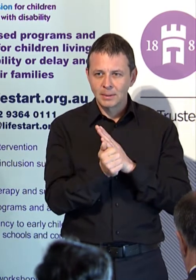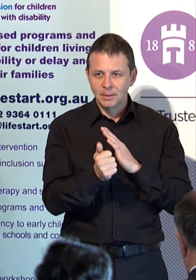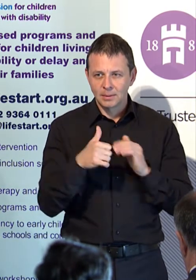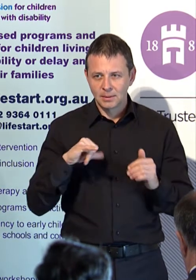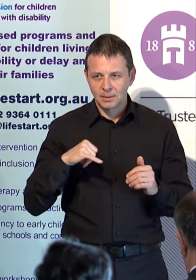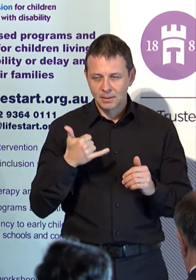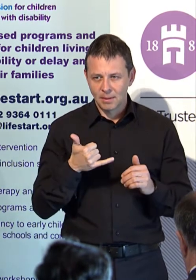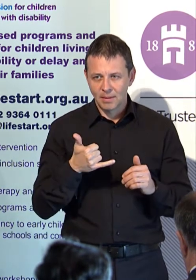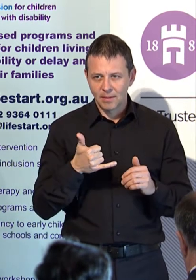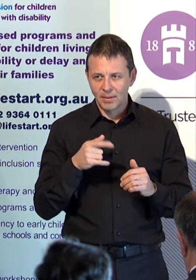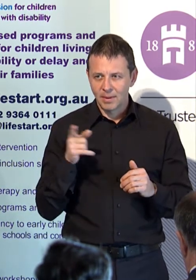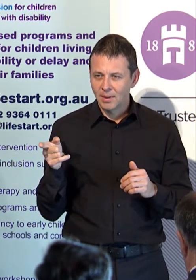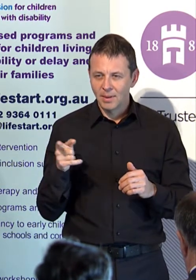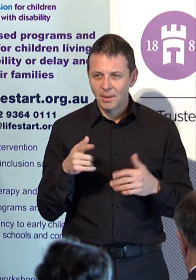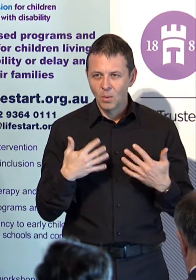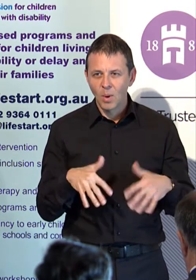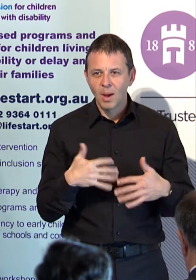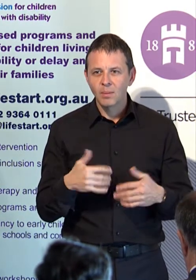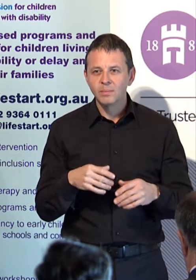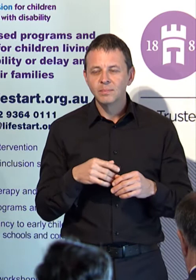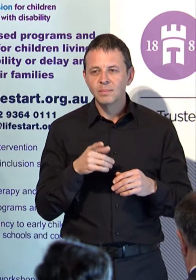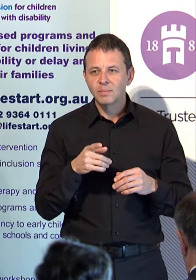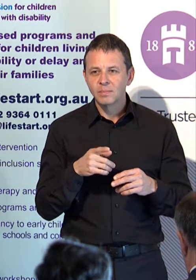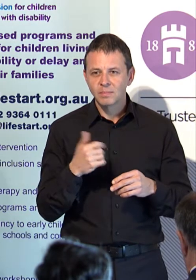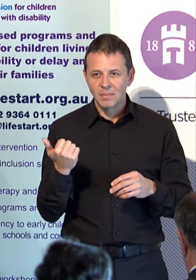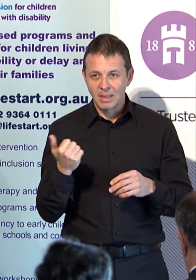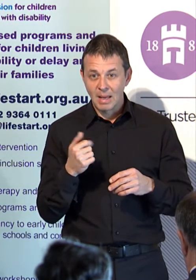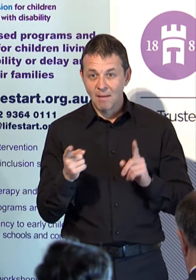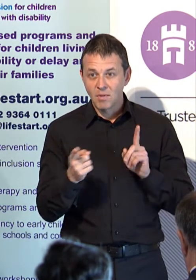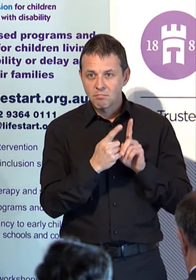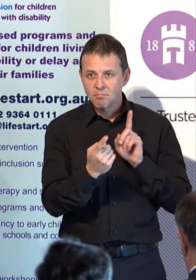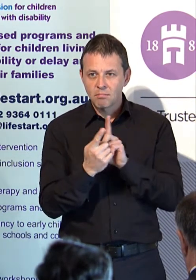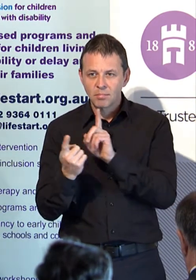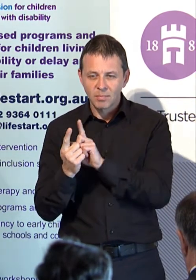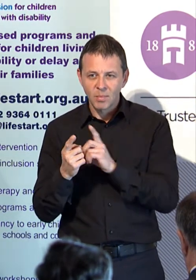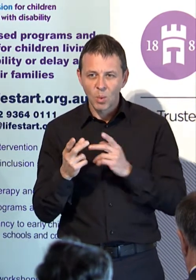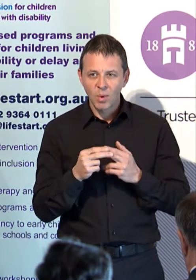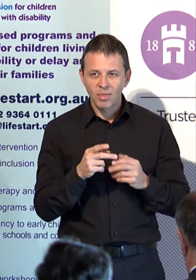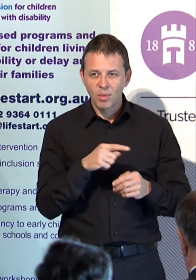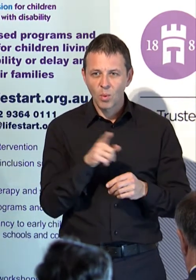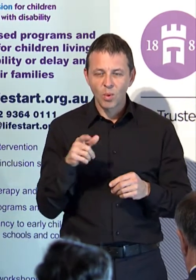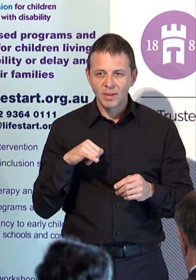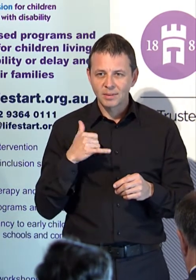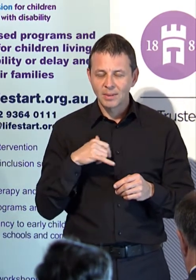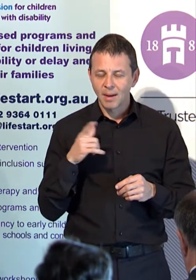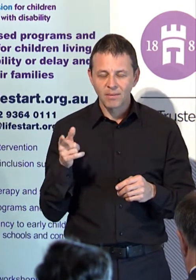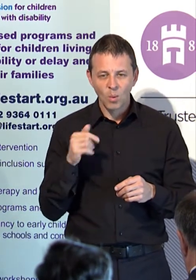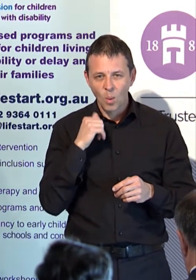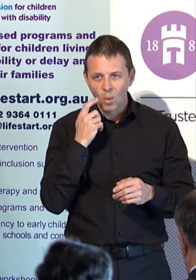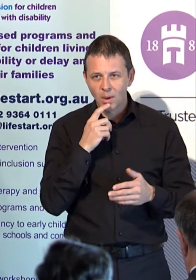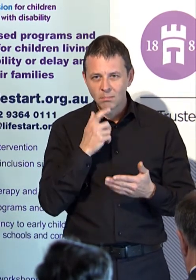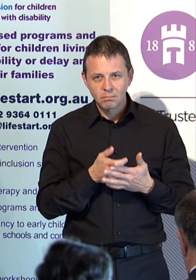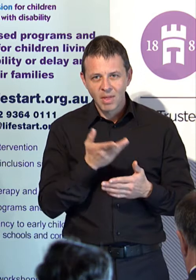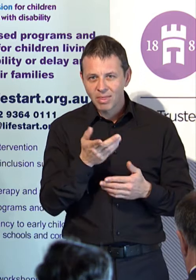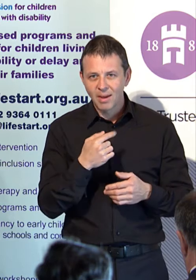I'm inspired by them. I spend a lot of time with them. I never fail to be inspired by